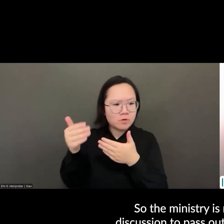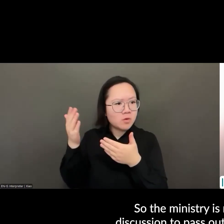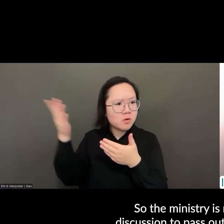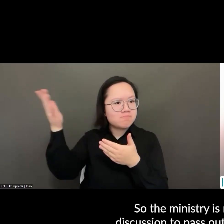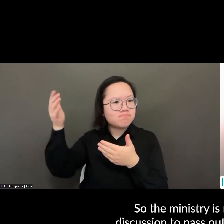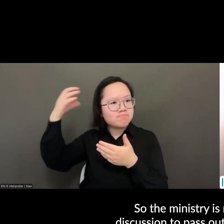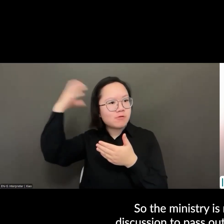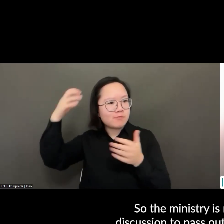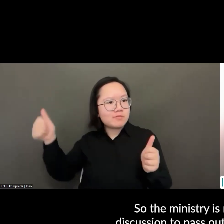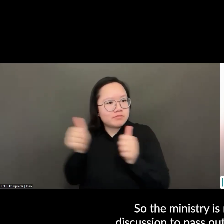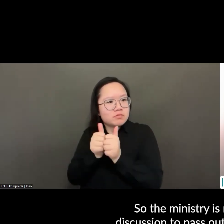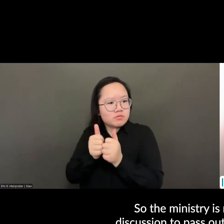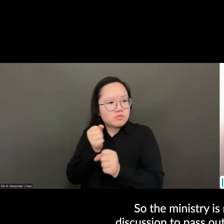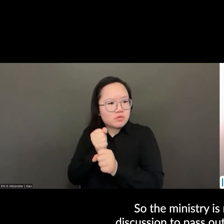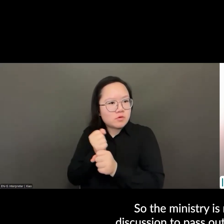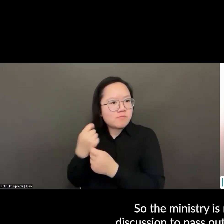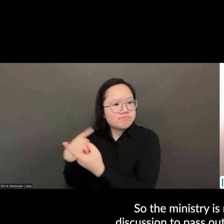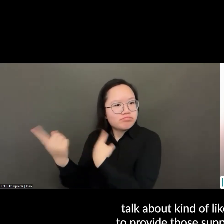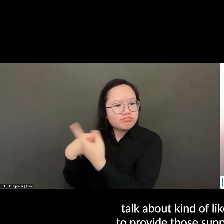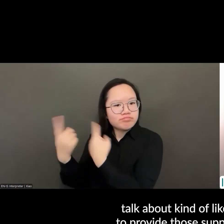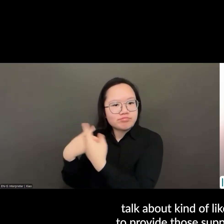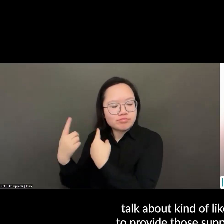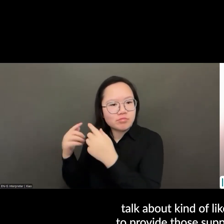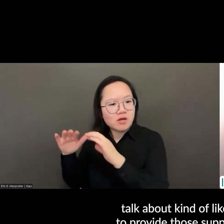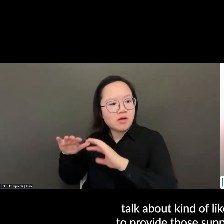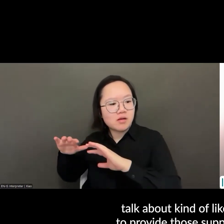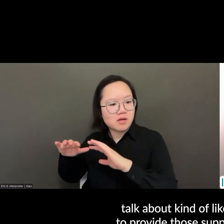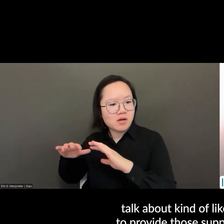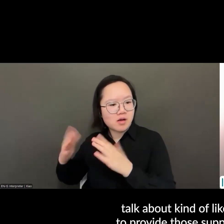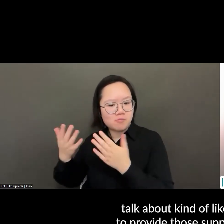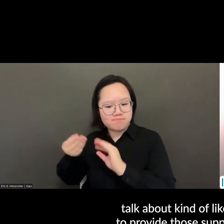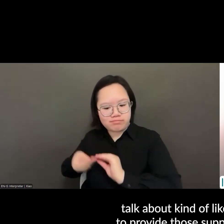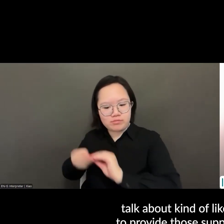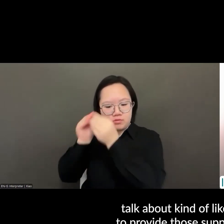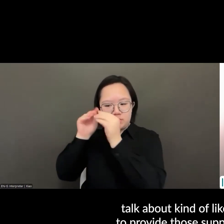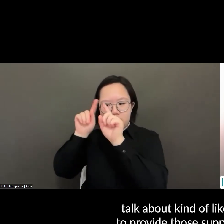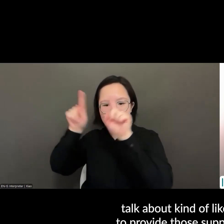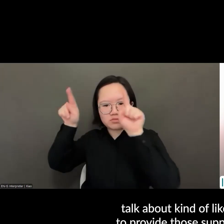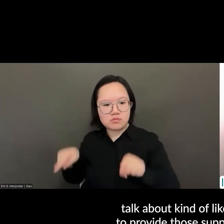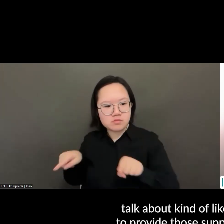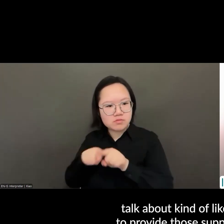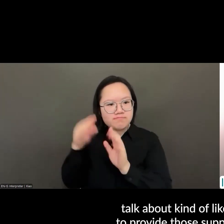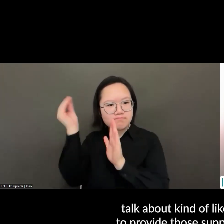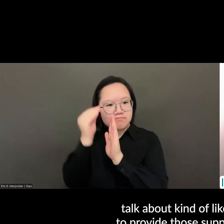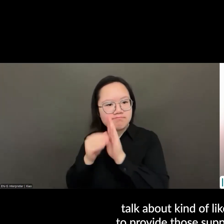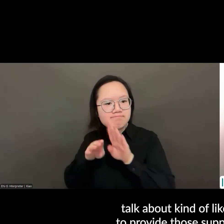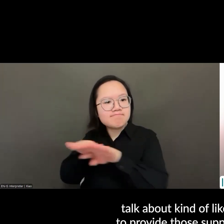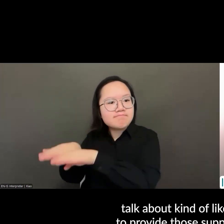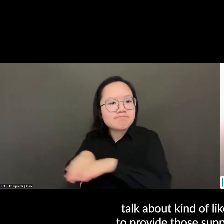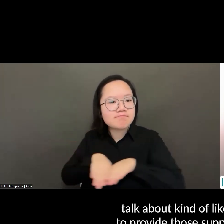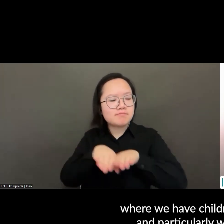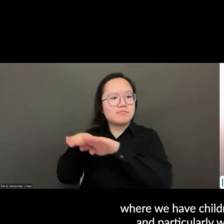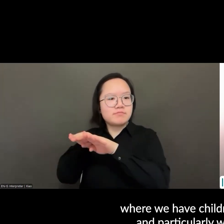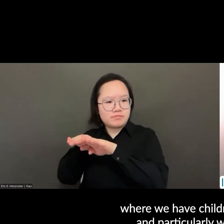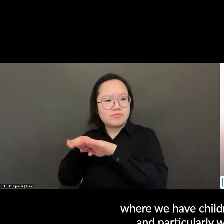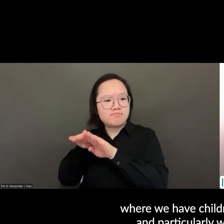again in the discussion to pass out the standard, which talk about kind of like support that, how to provide